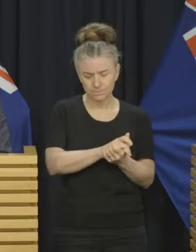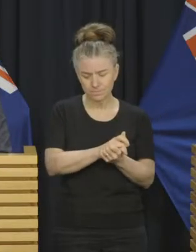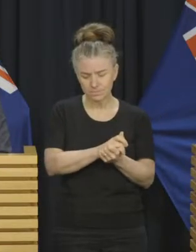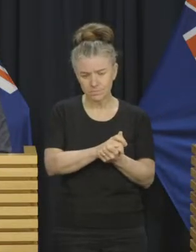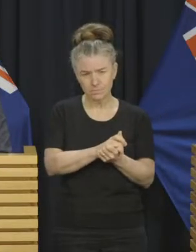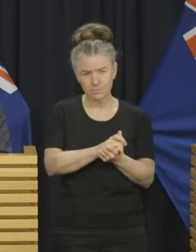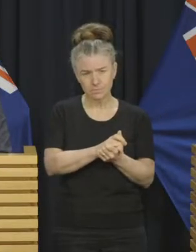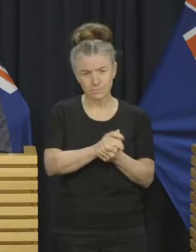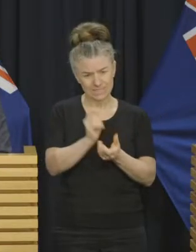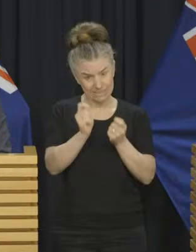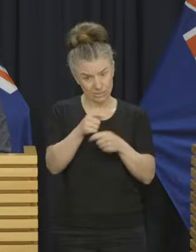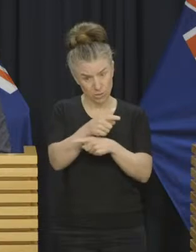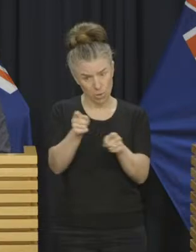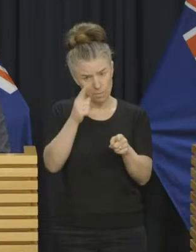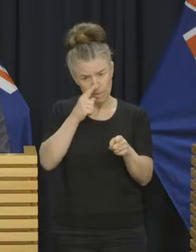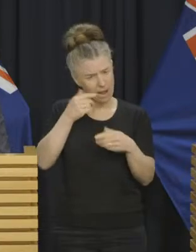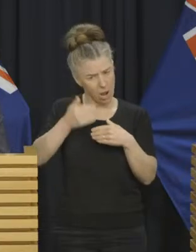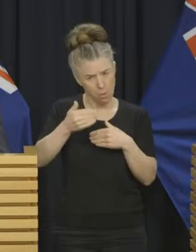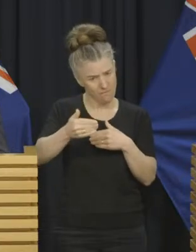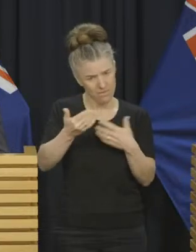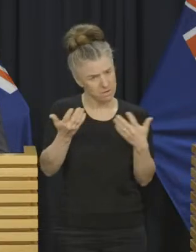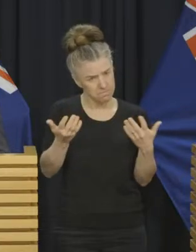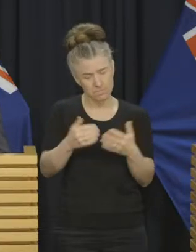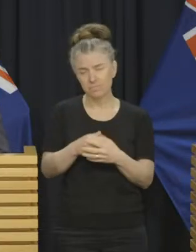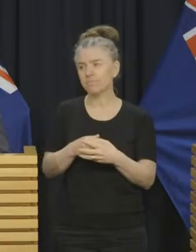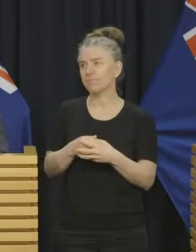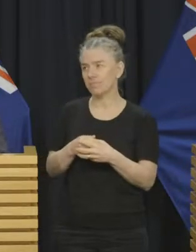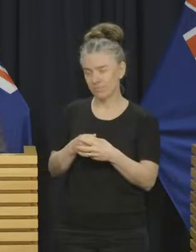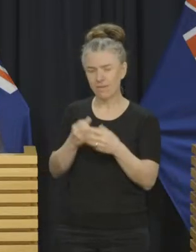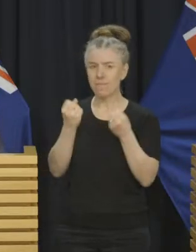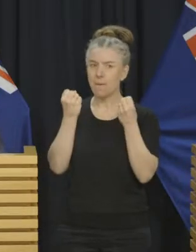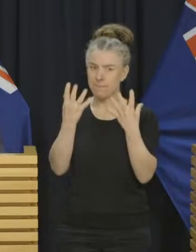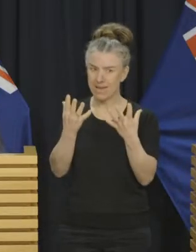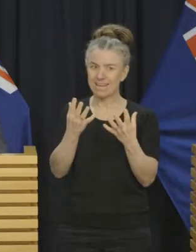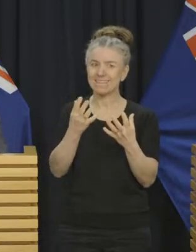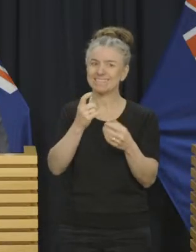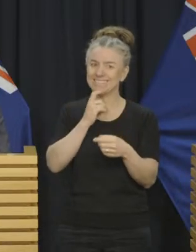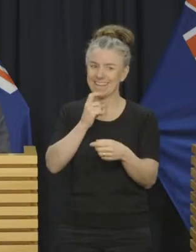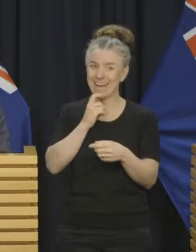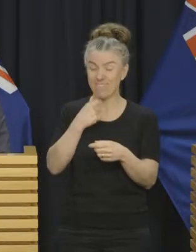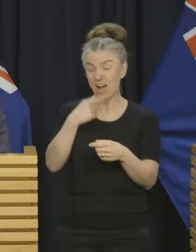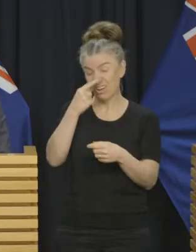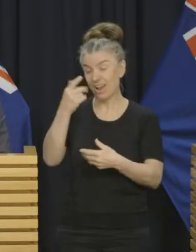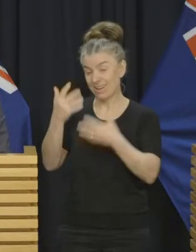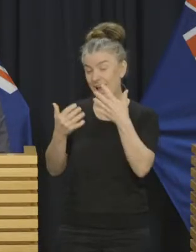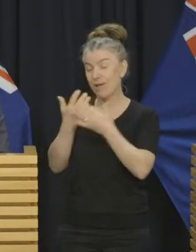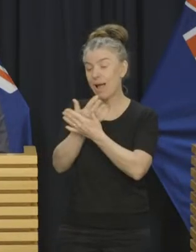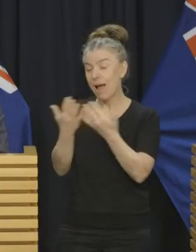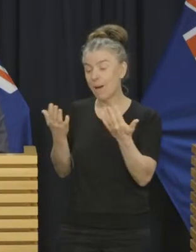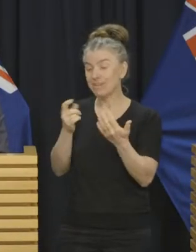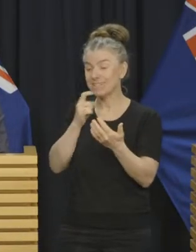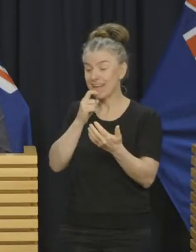those individuals being tested? So there are a lot of them. I can get you a head count number if that's helpful.